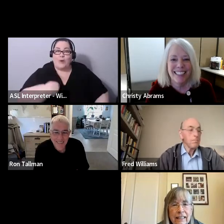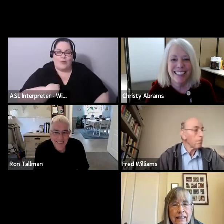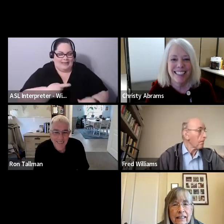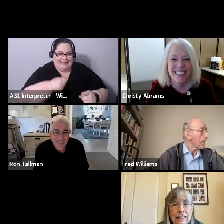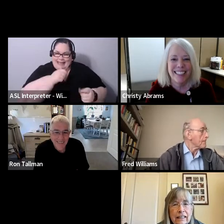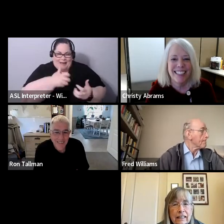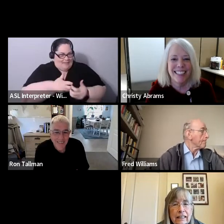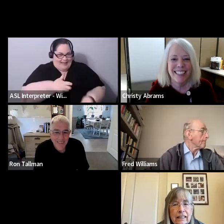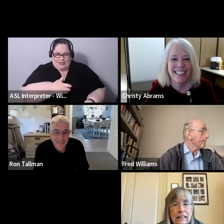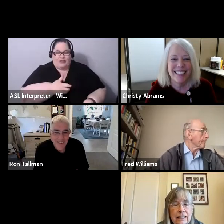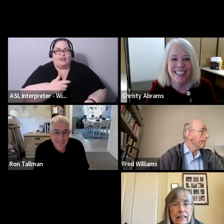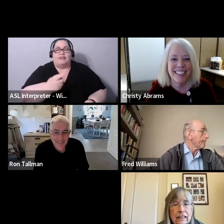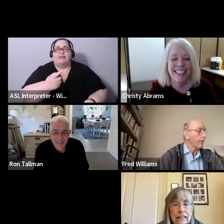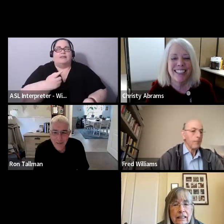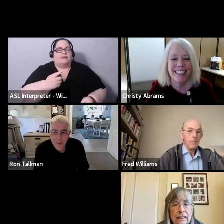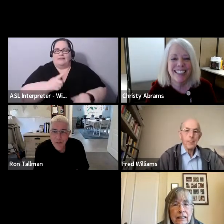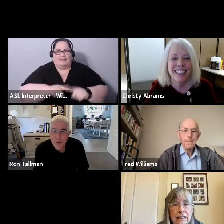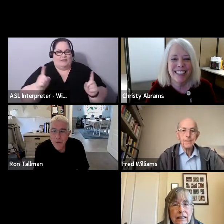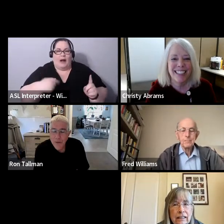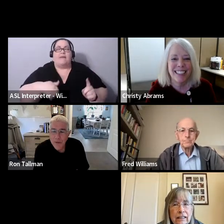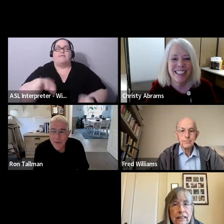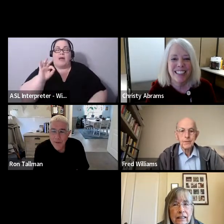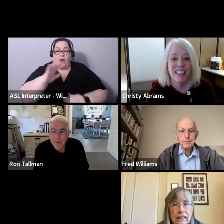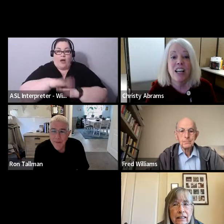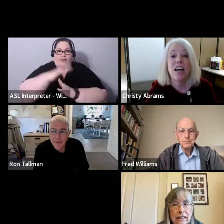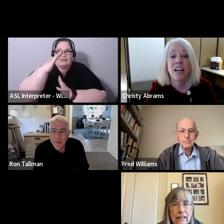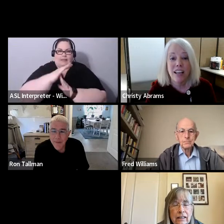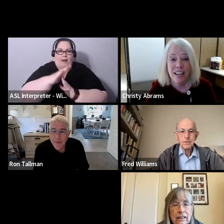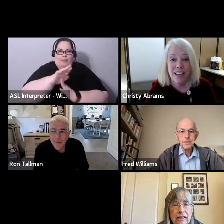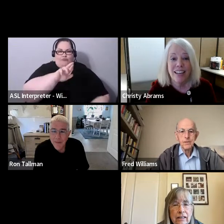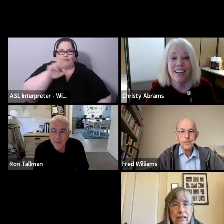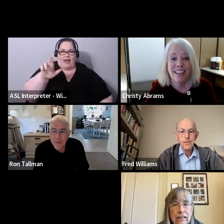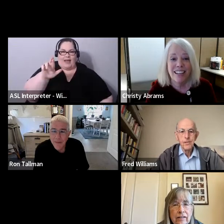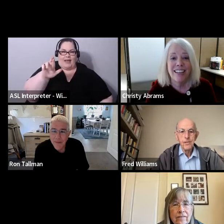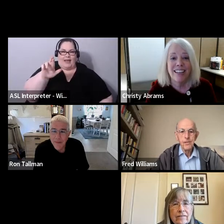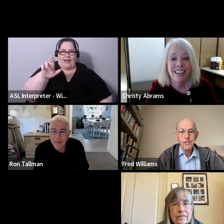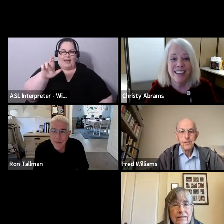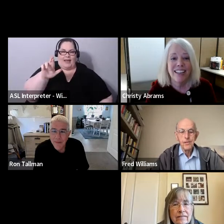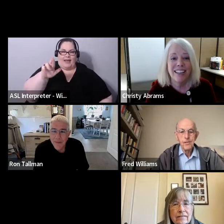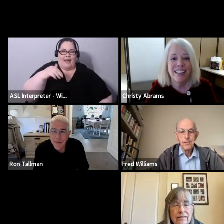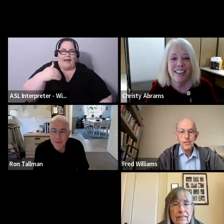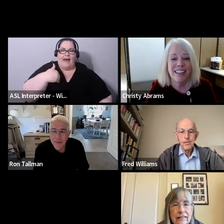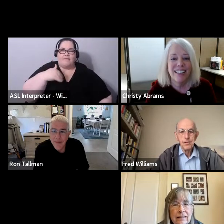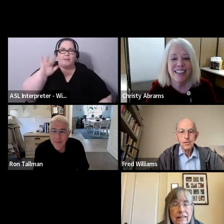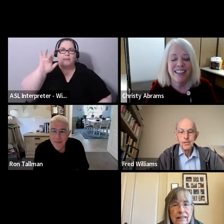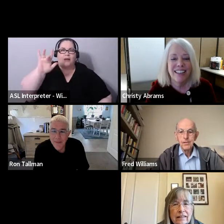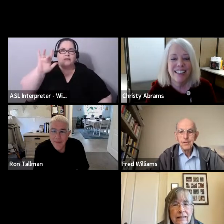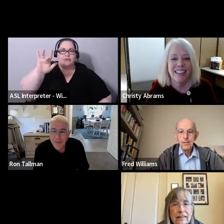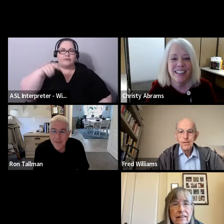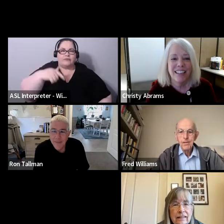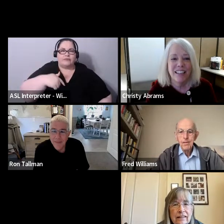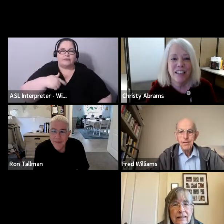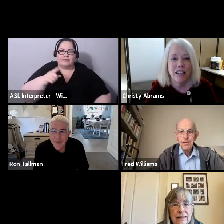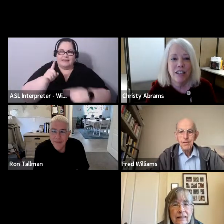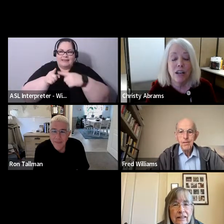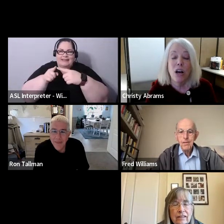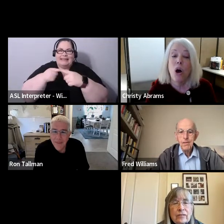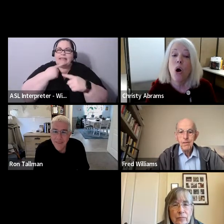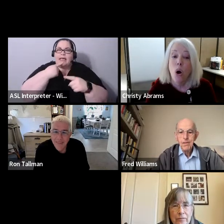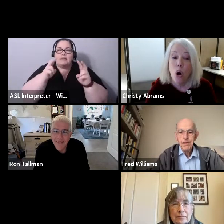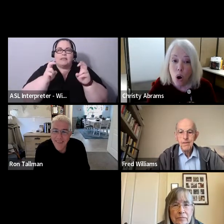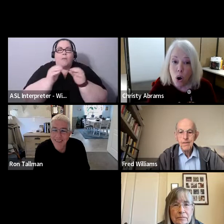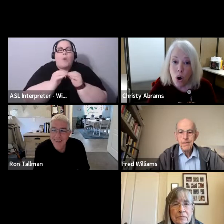it. Instead, on the top right-hand corner, there's a button that says